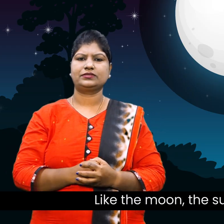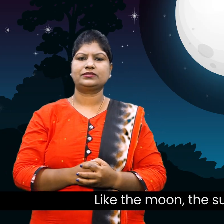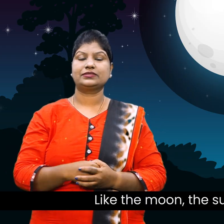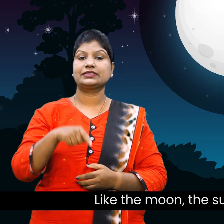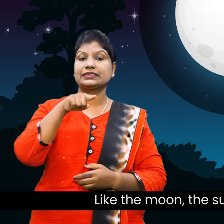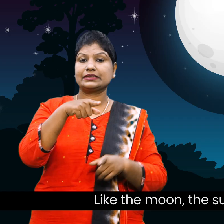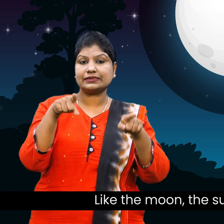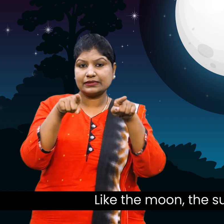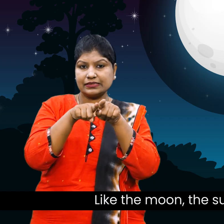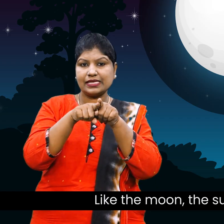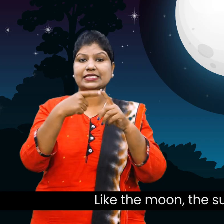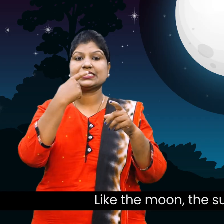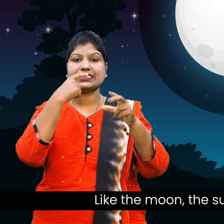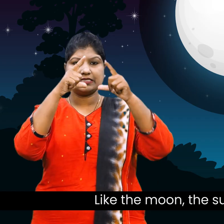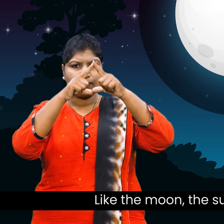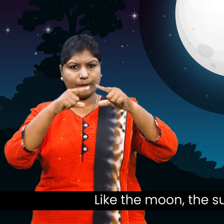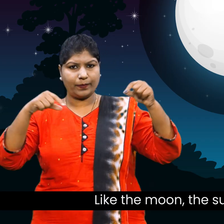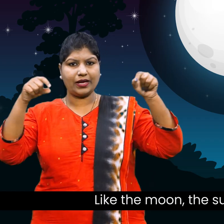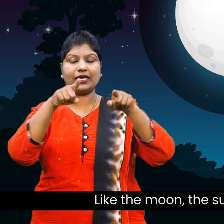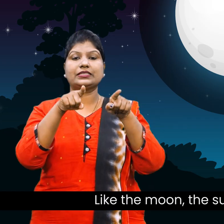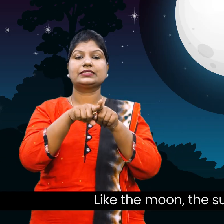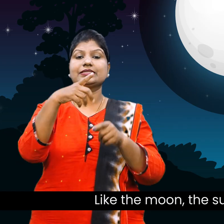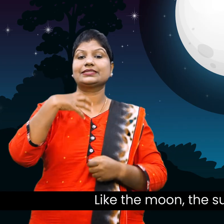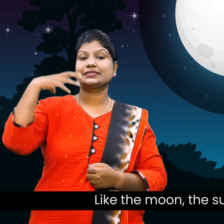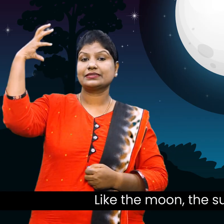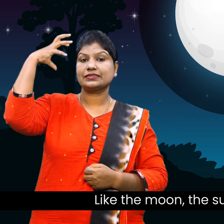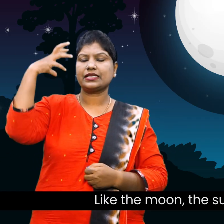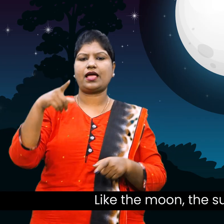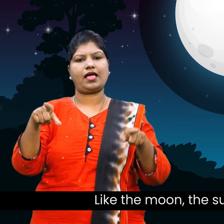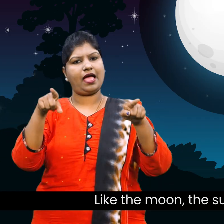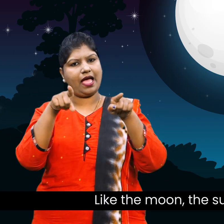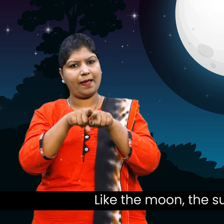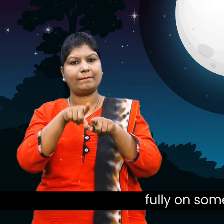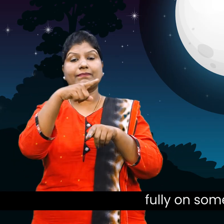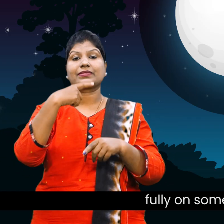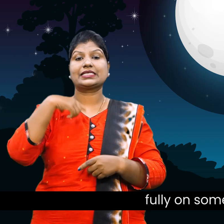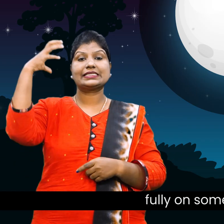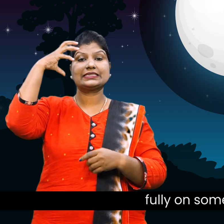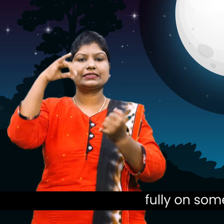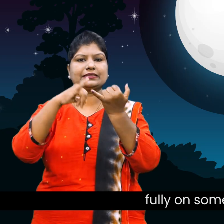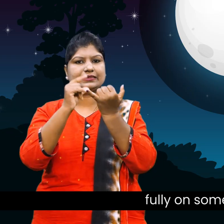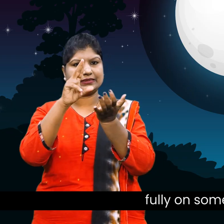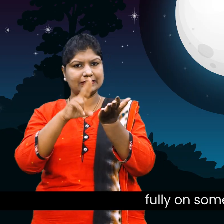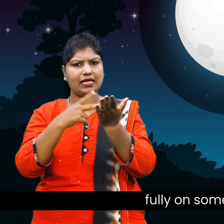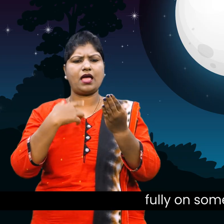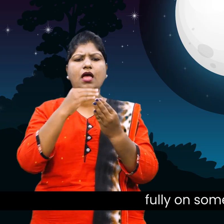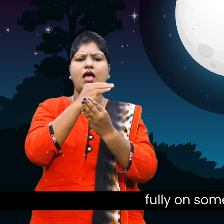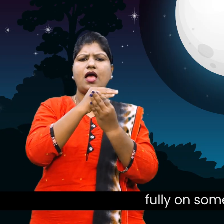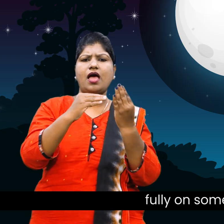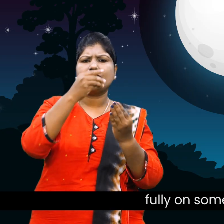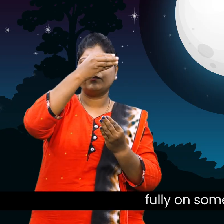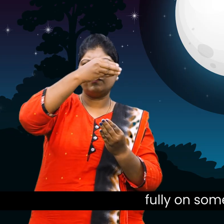Like the moon, the sun also gets covered partially or fully